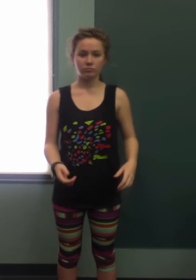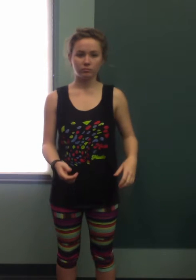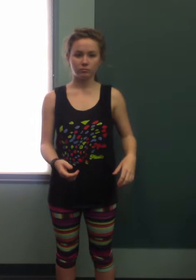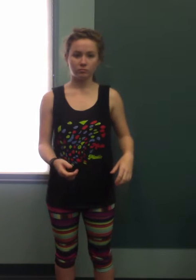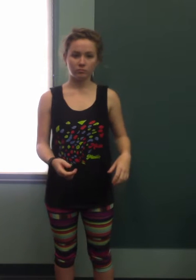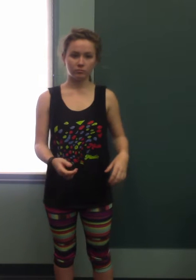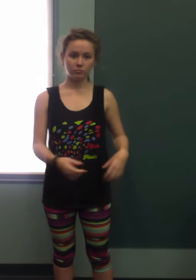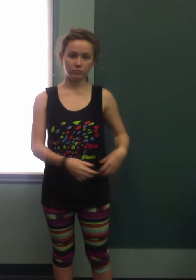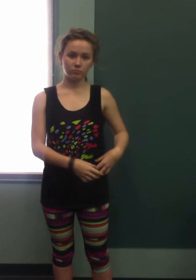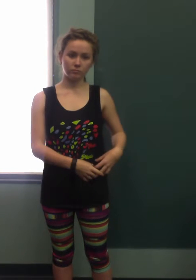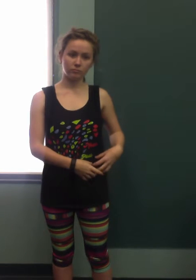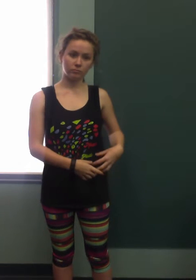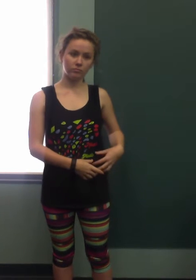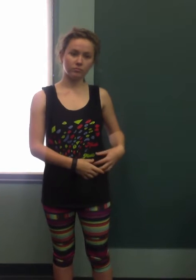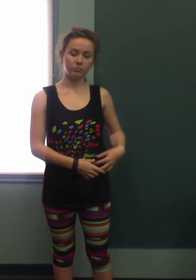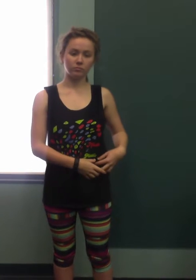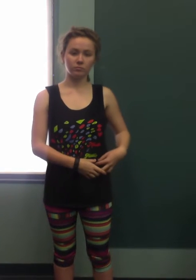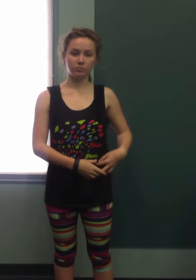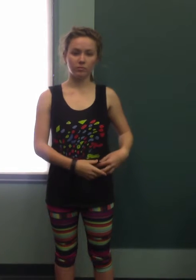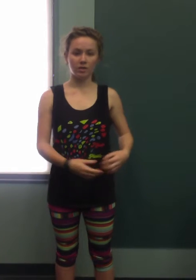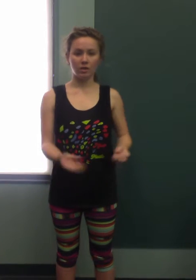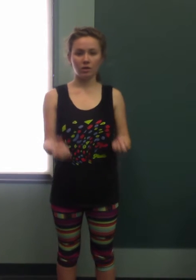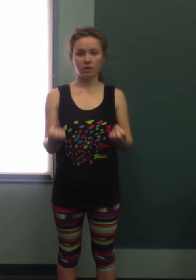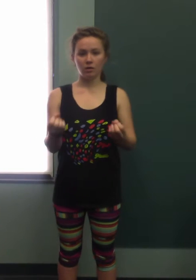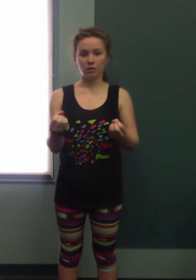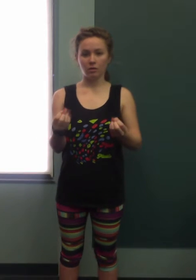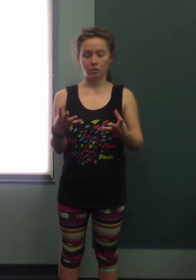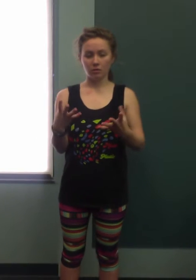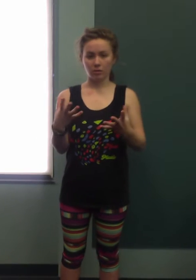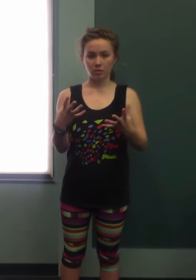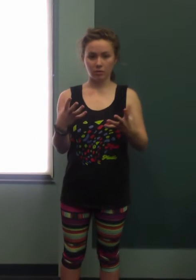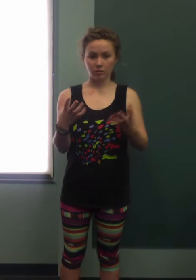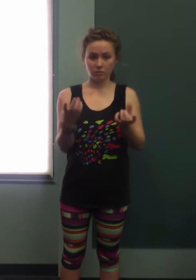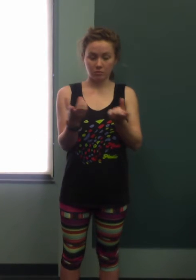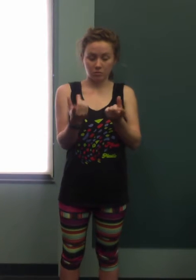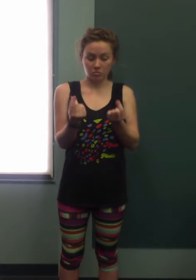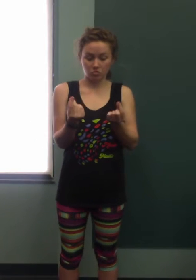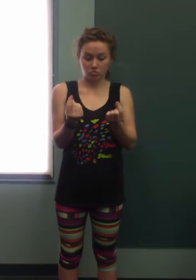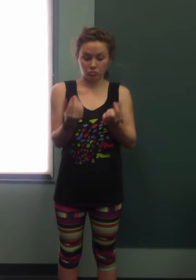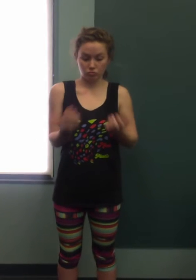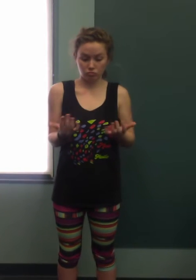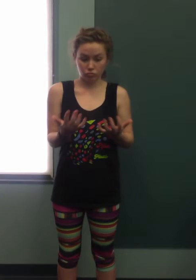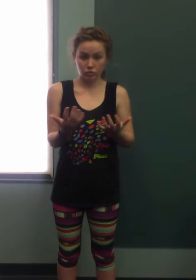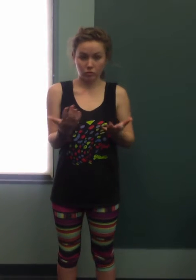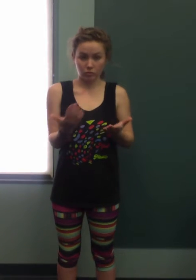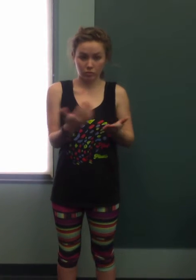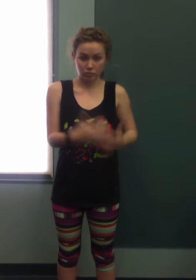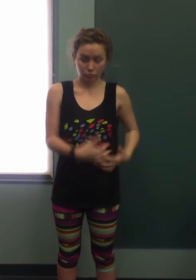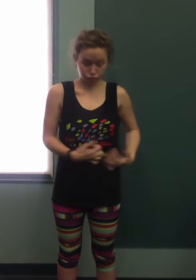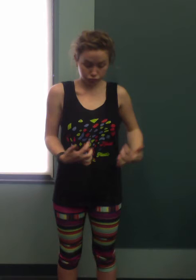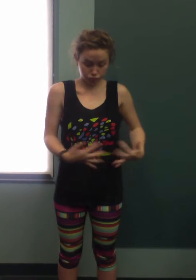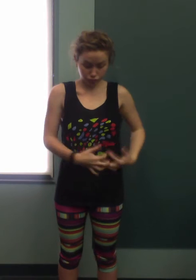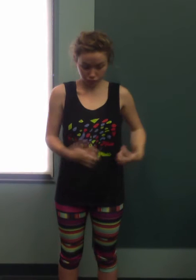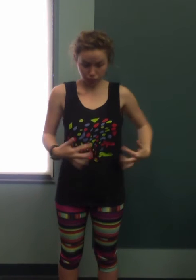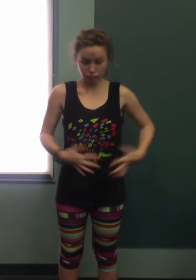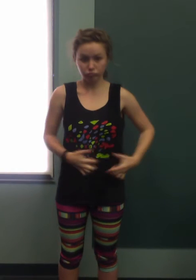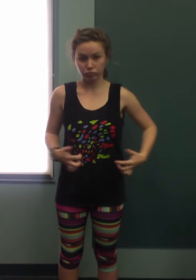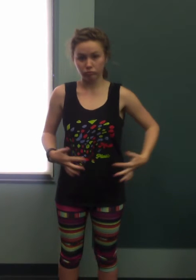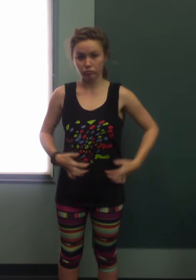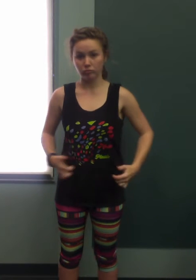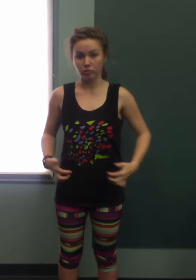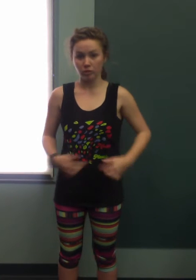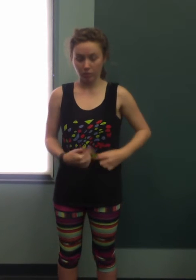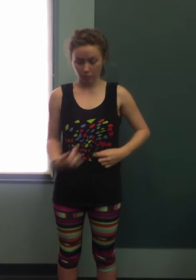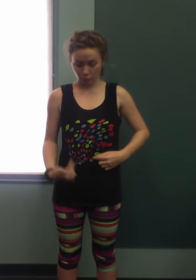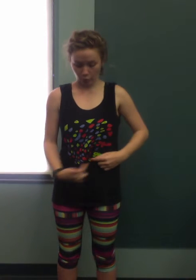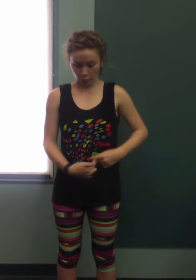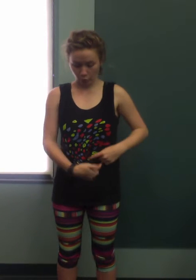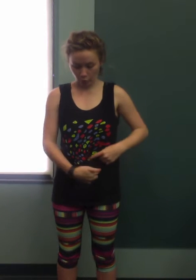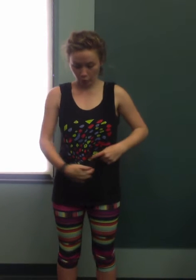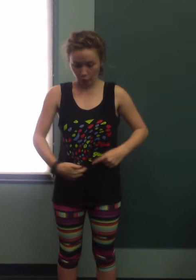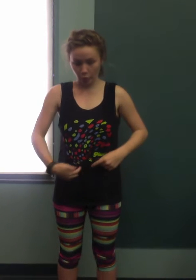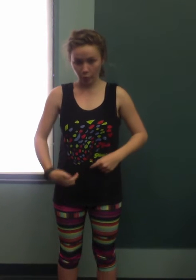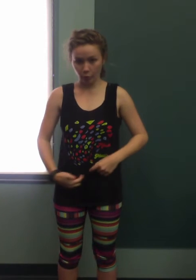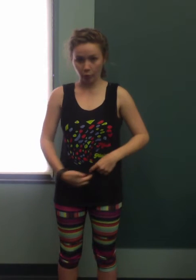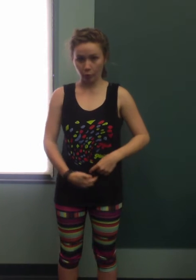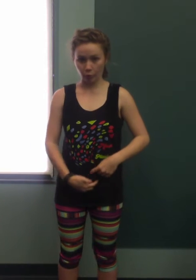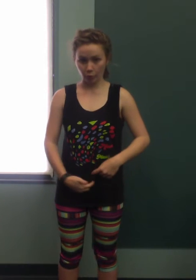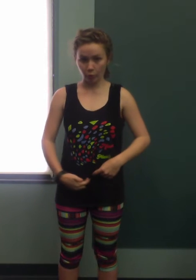lot of it is active transport, actively moving that material in. And so by the time we get down to the end of that ileum, we've pretty much